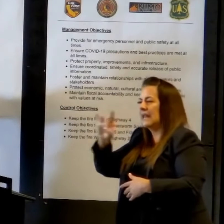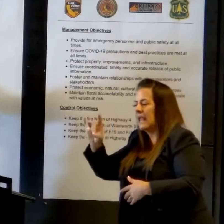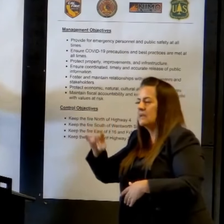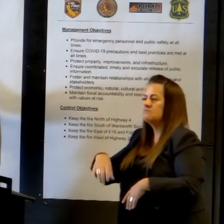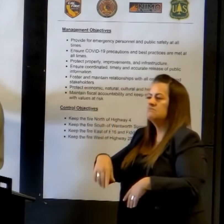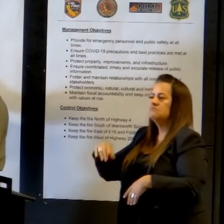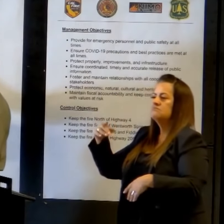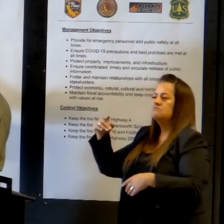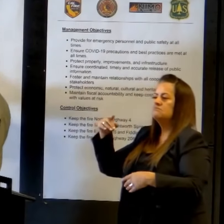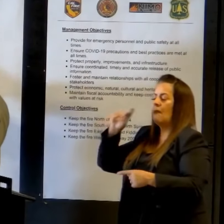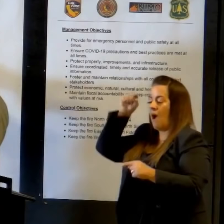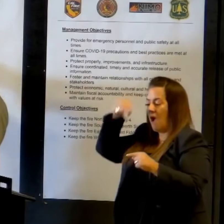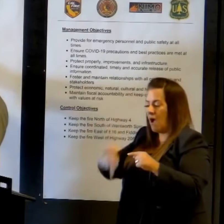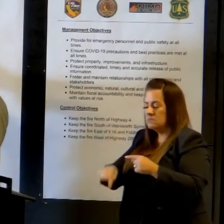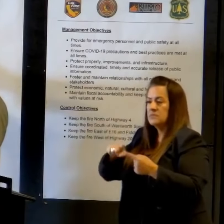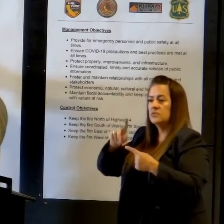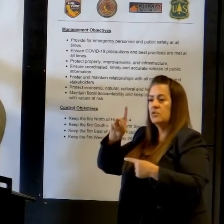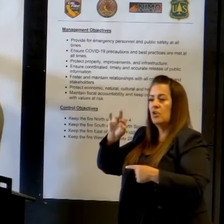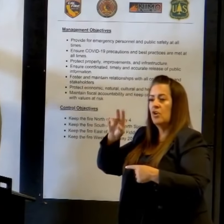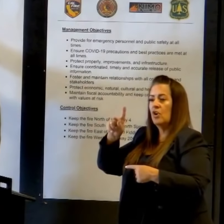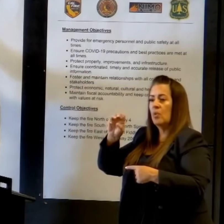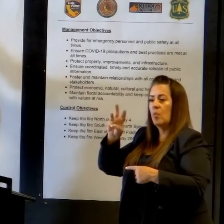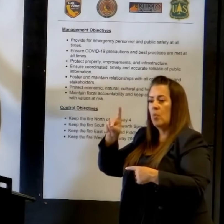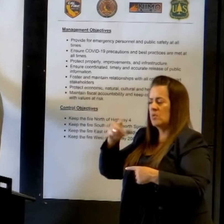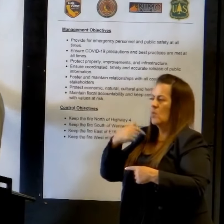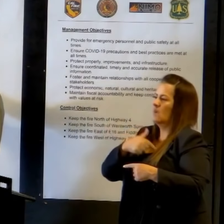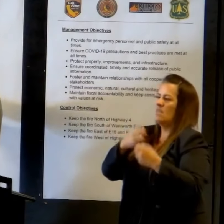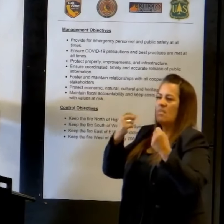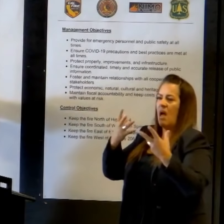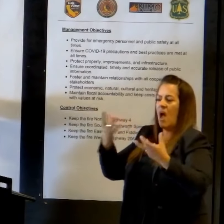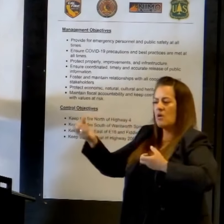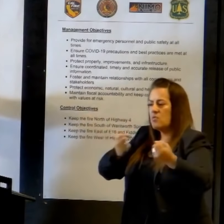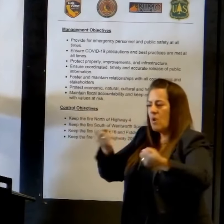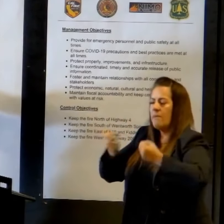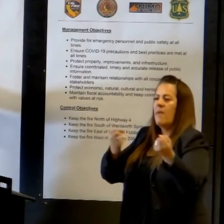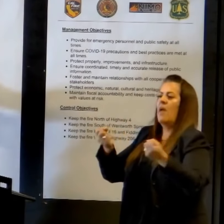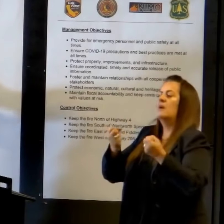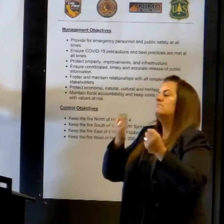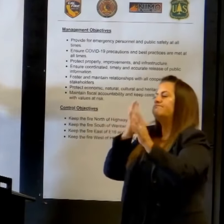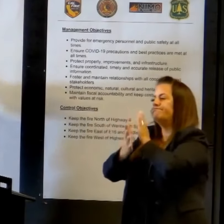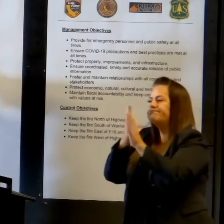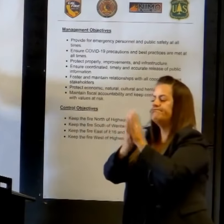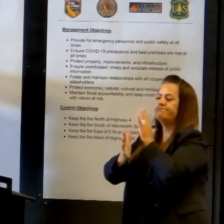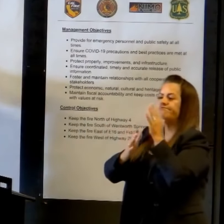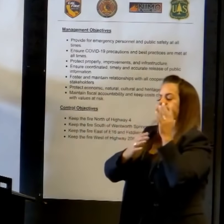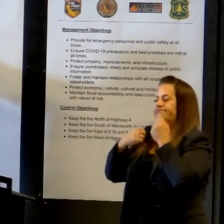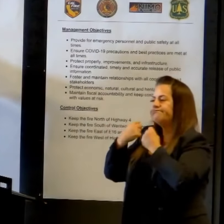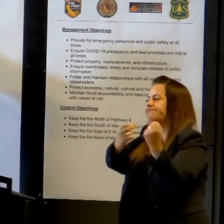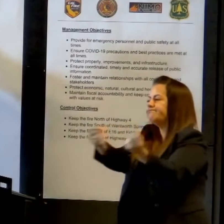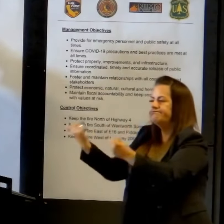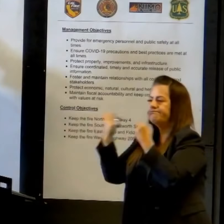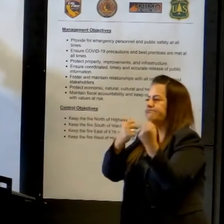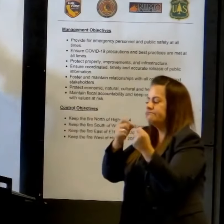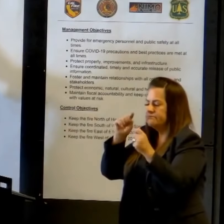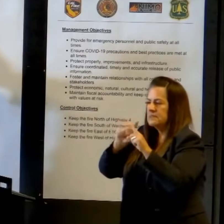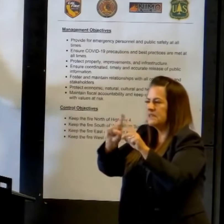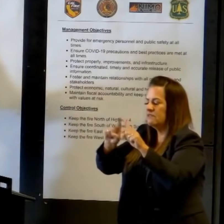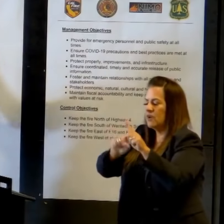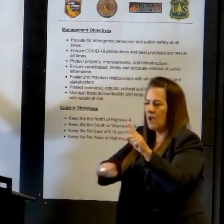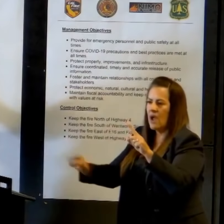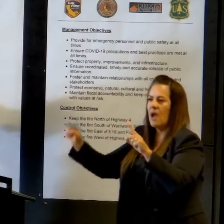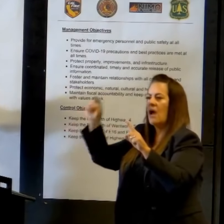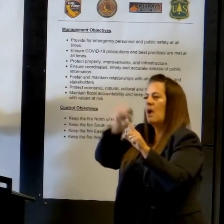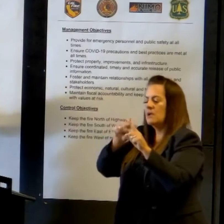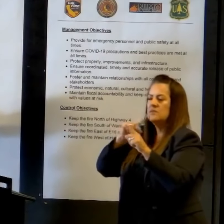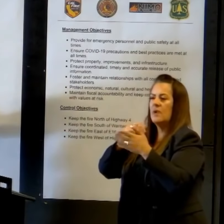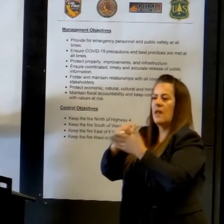down to Kirkwood. We're going to have a lot of equipment, a lot of people working on this periphery out here. There is a chance that this is going to be our containment